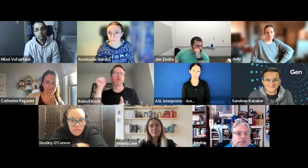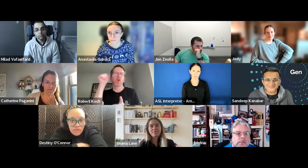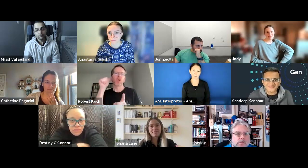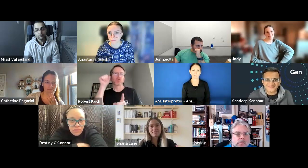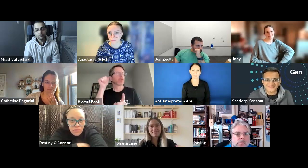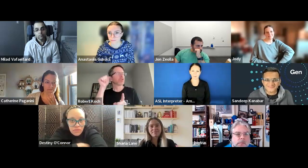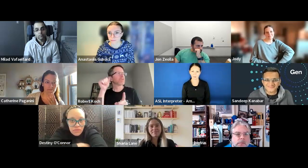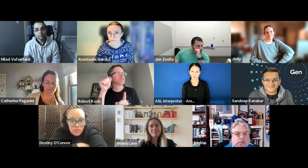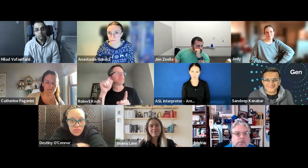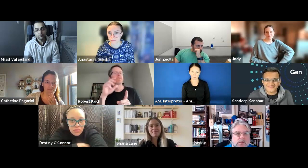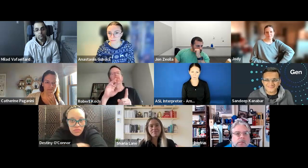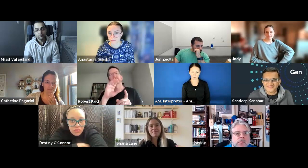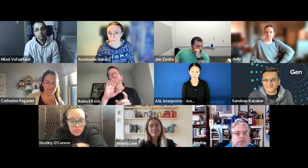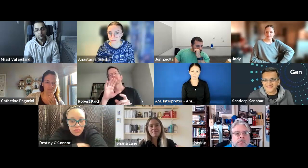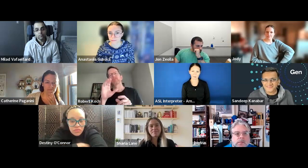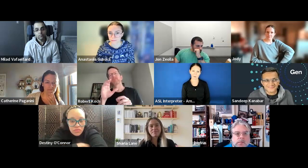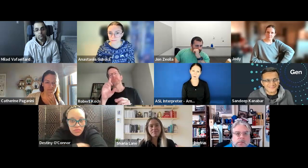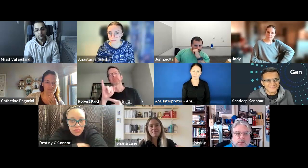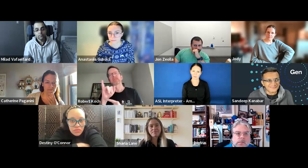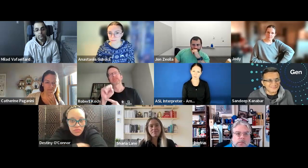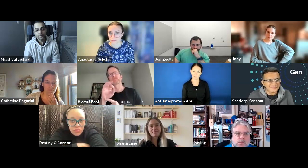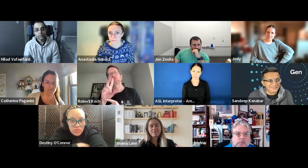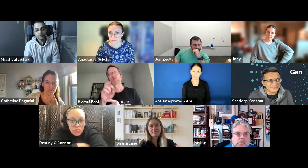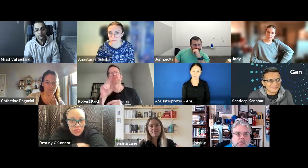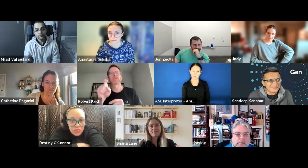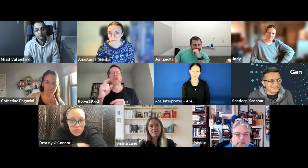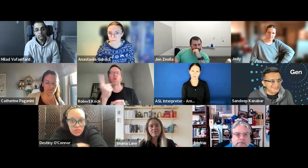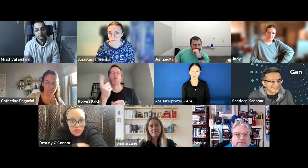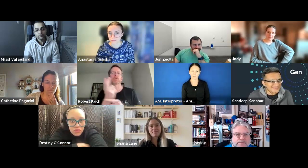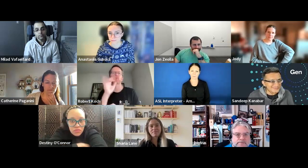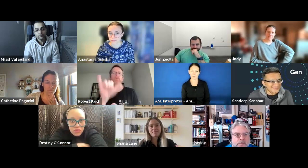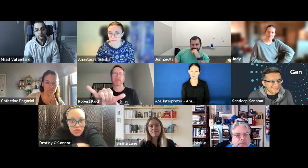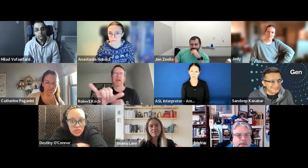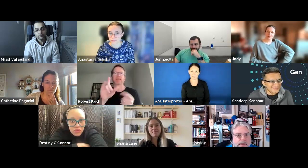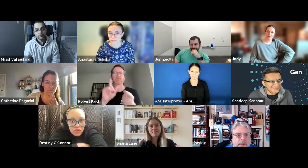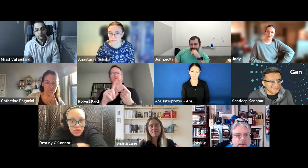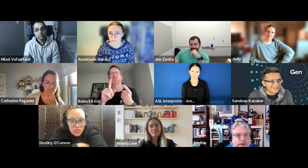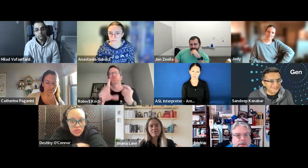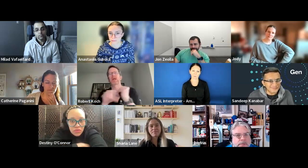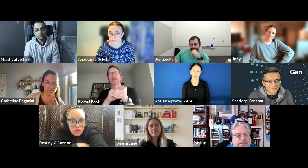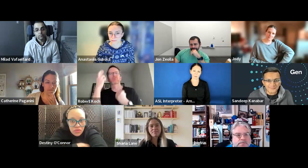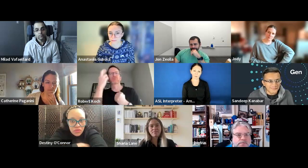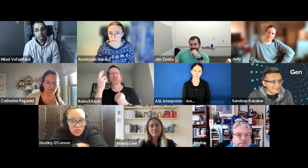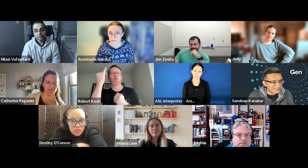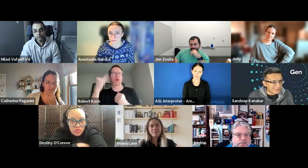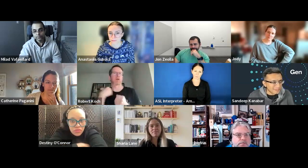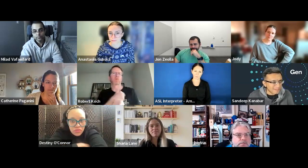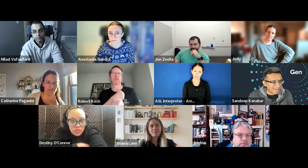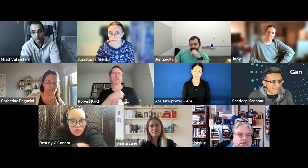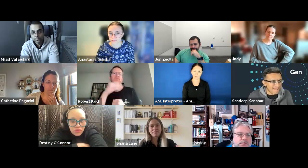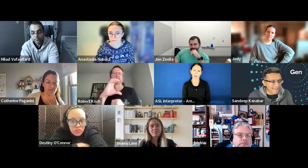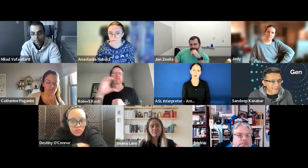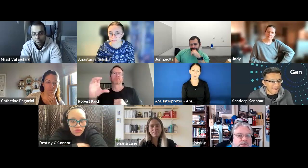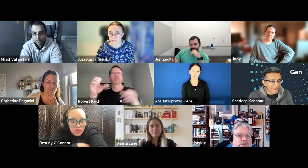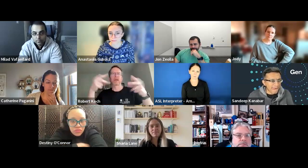Very cool. And speaking of auditory and audiological devices, the audiological disorders do tend to use those types